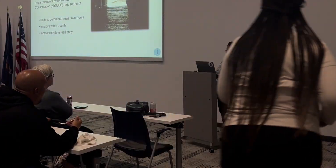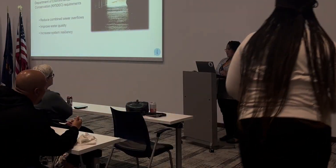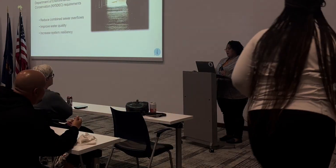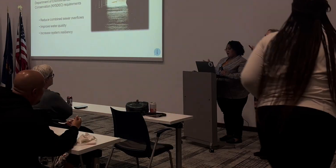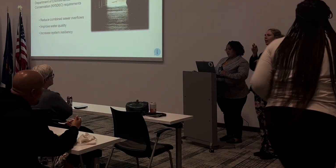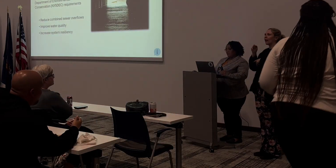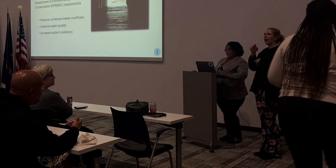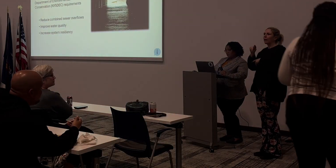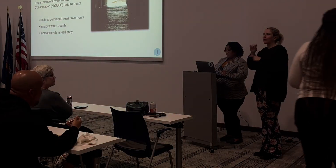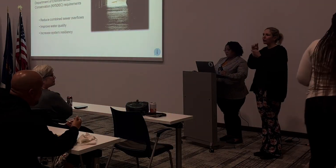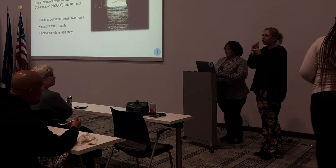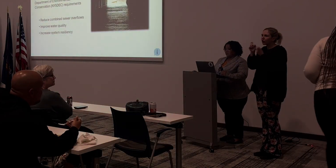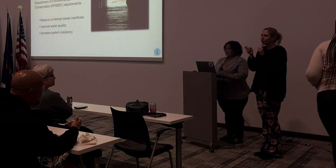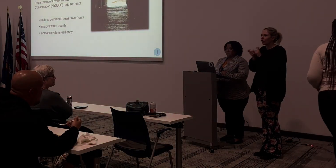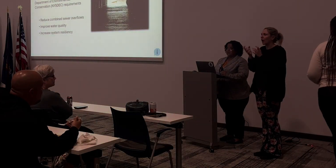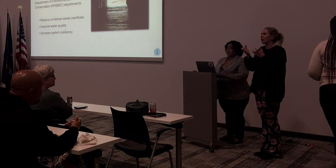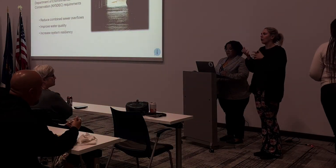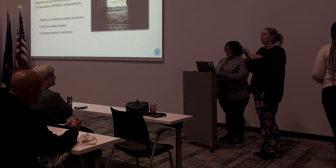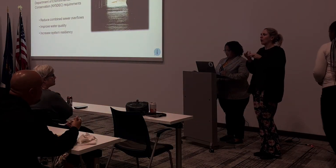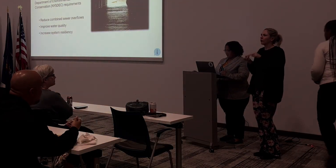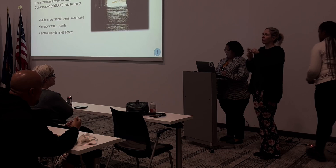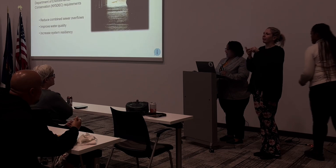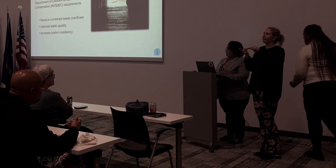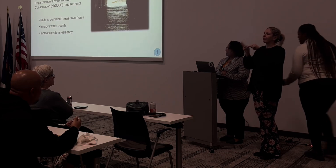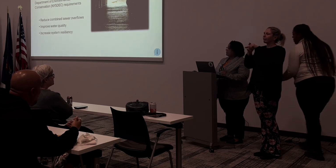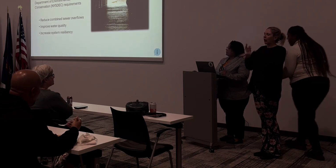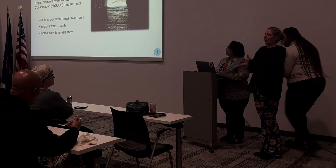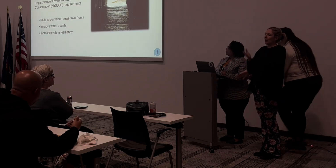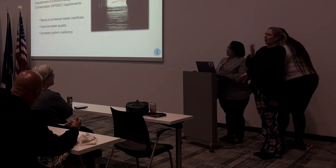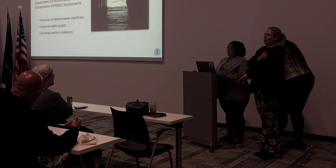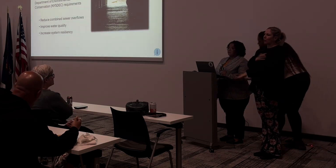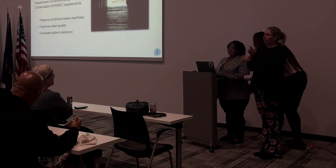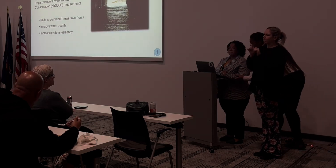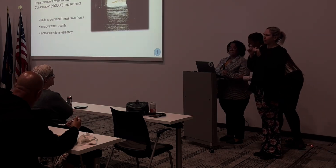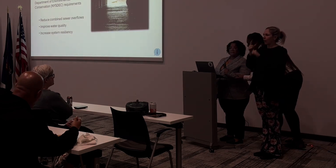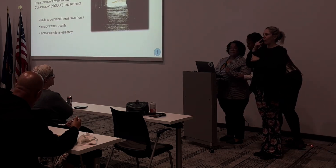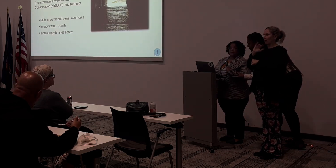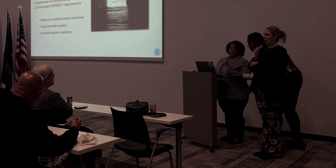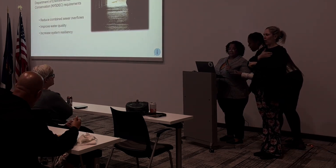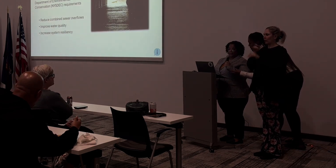to increase the resiliency of our system.